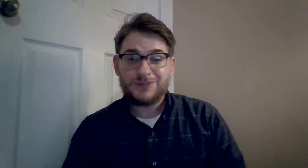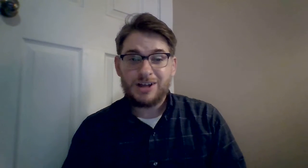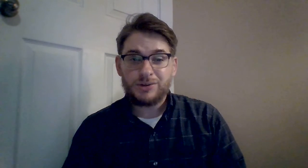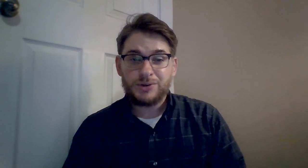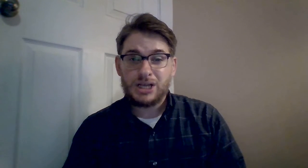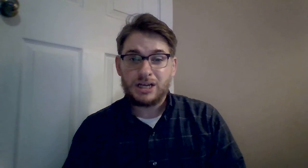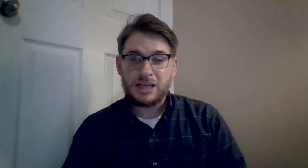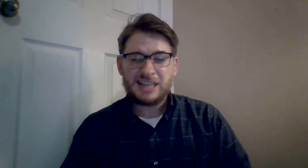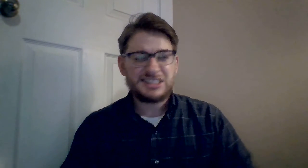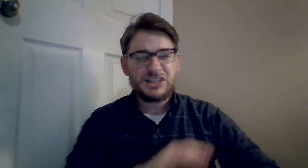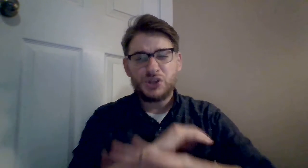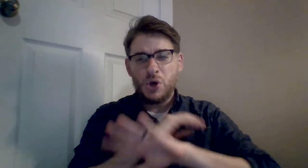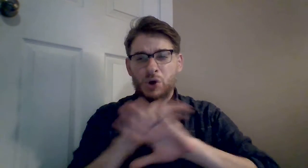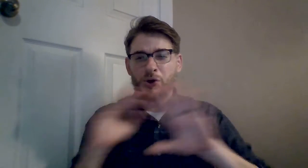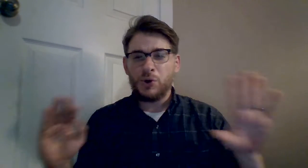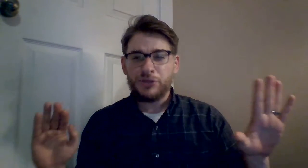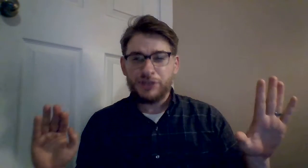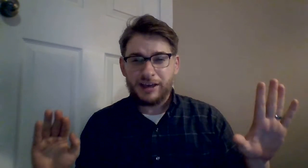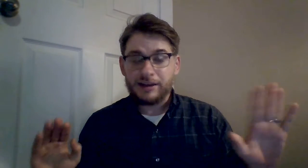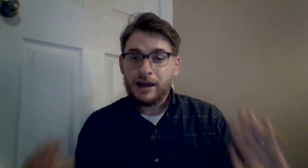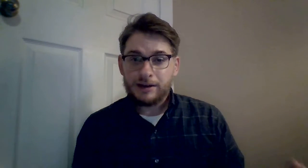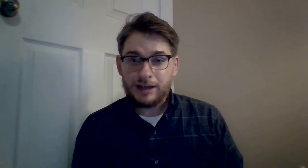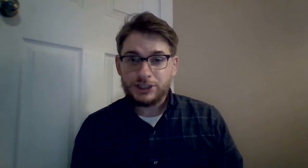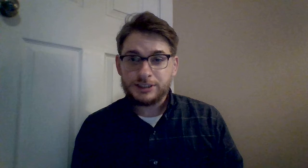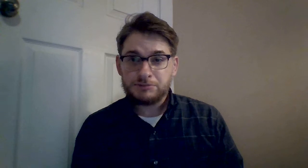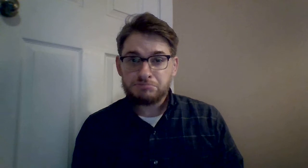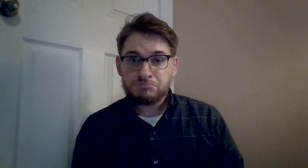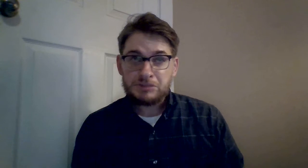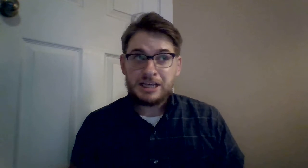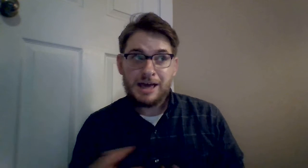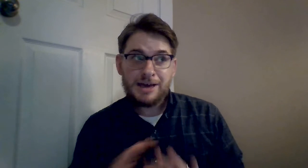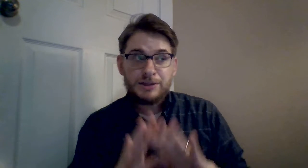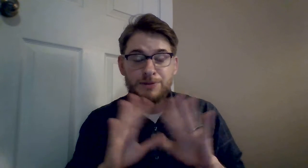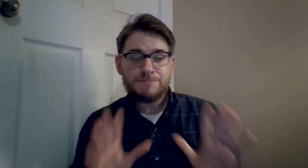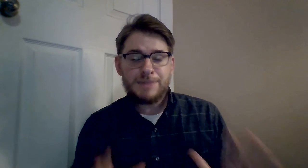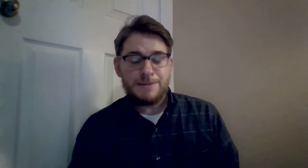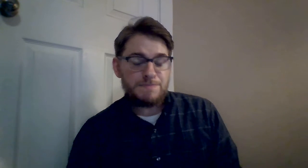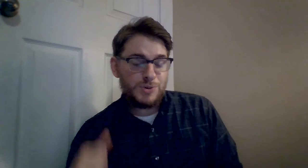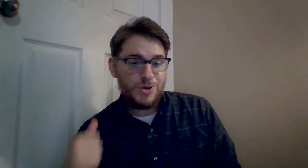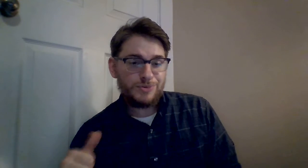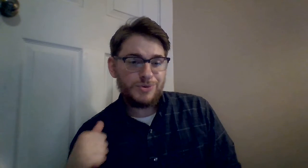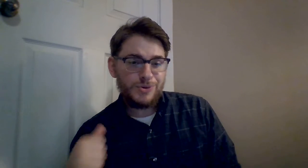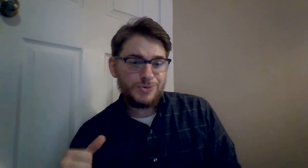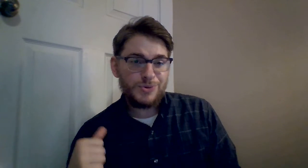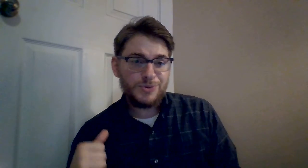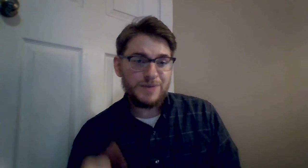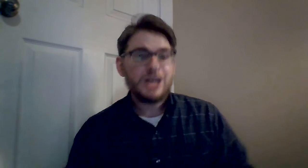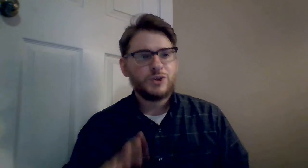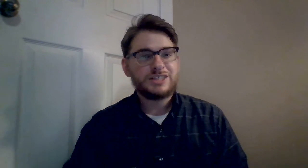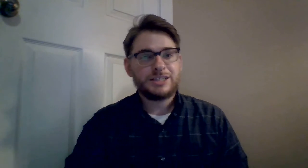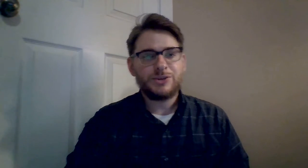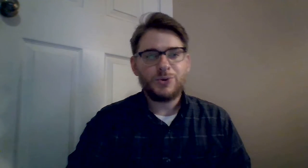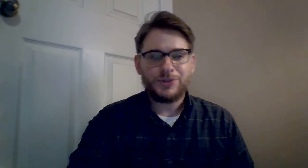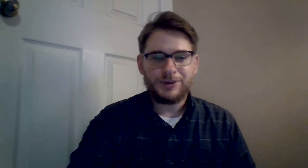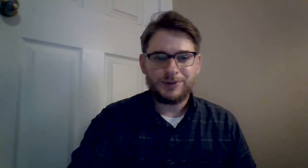follow along and sing the whole thing, not just, Daylight come and me won't go home. Try singing the whole thing with